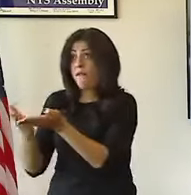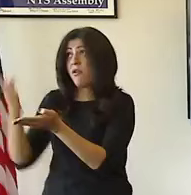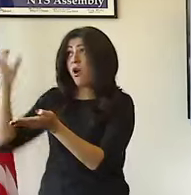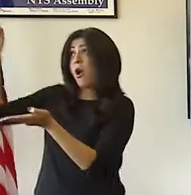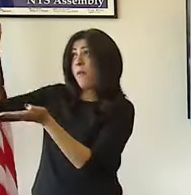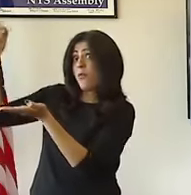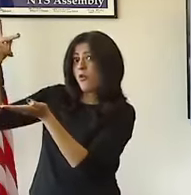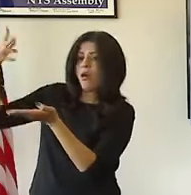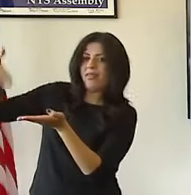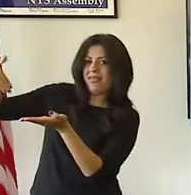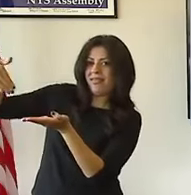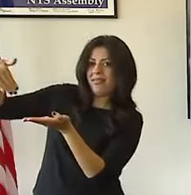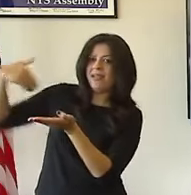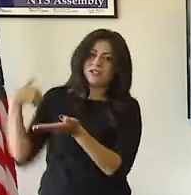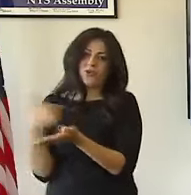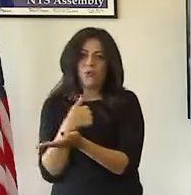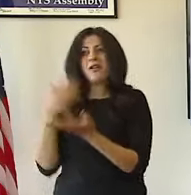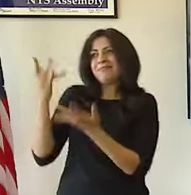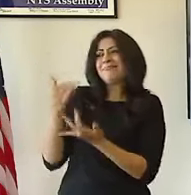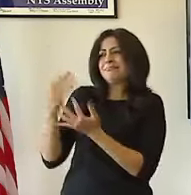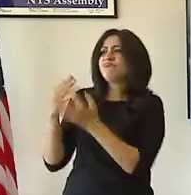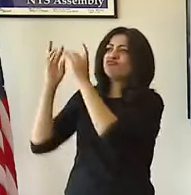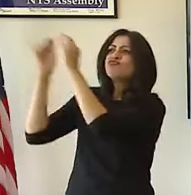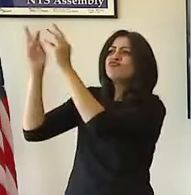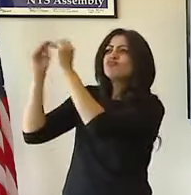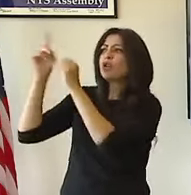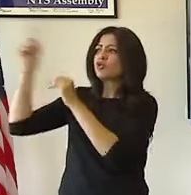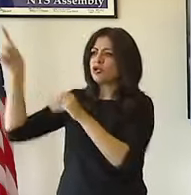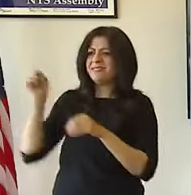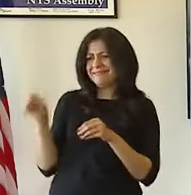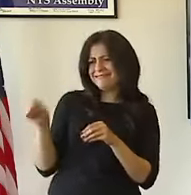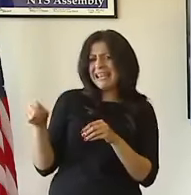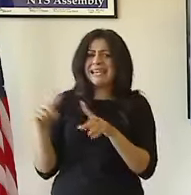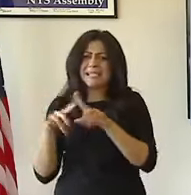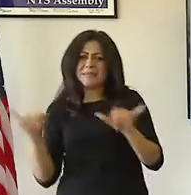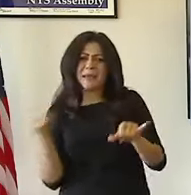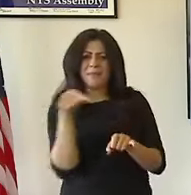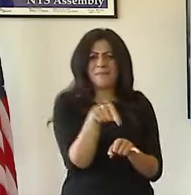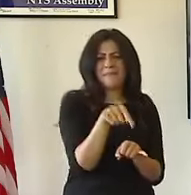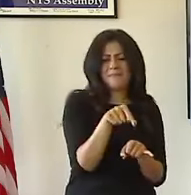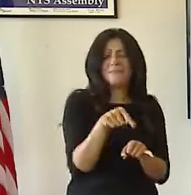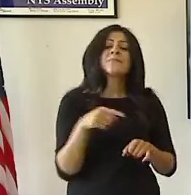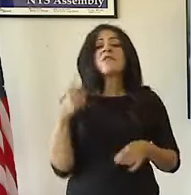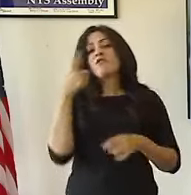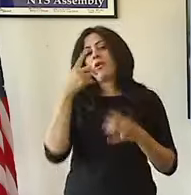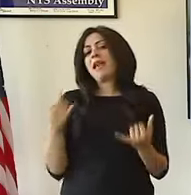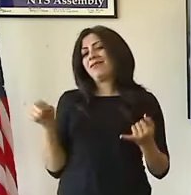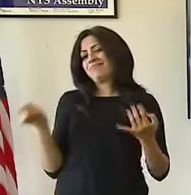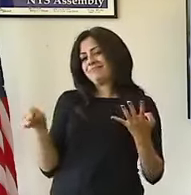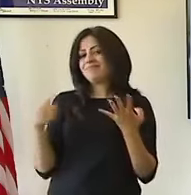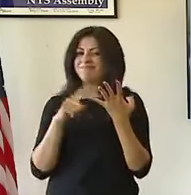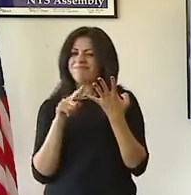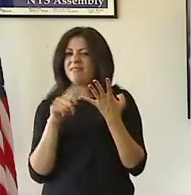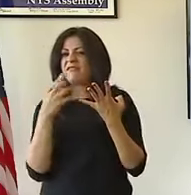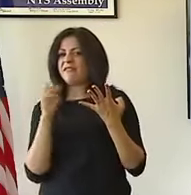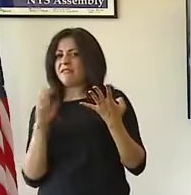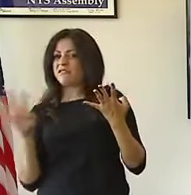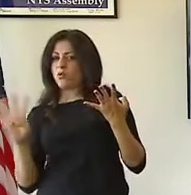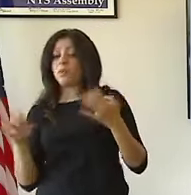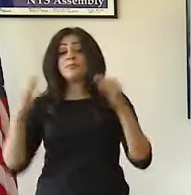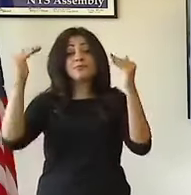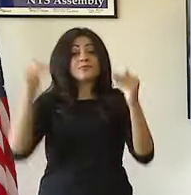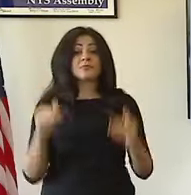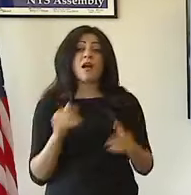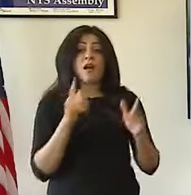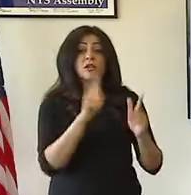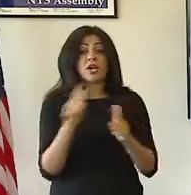yes. And so we're saying that should happen in concert with summer camps, but right now, phase 4. Gun shops, Don, I will tell you, gun shops